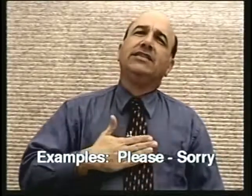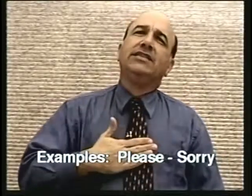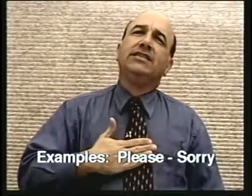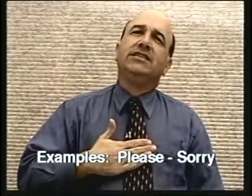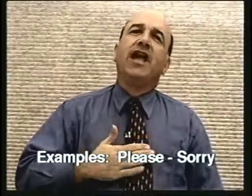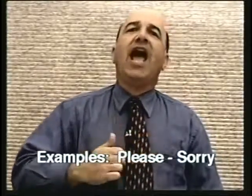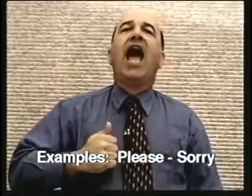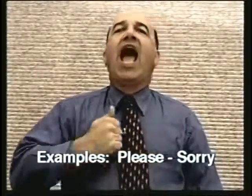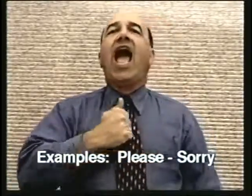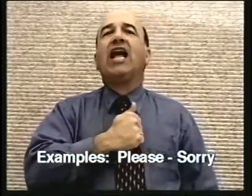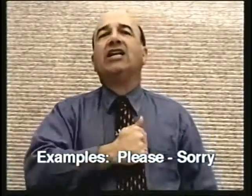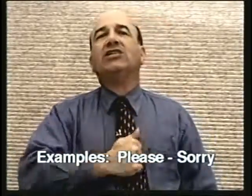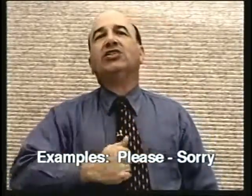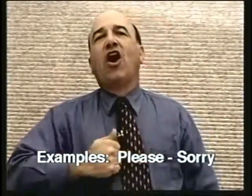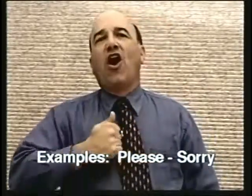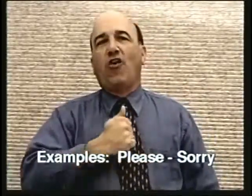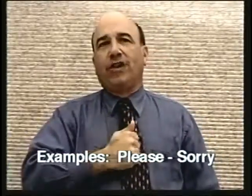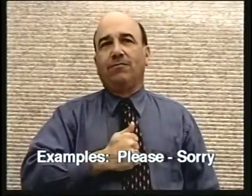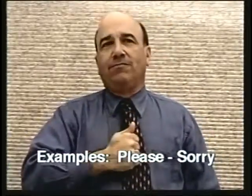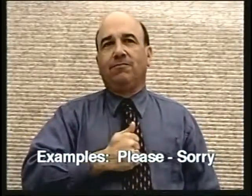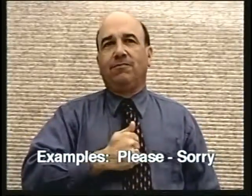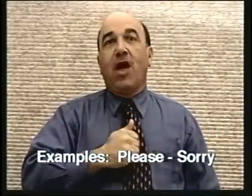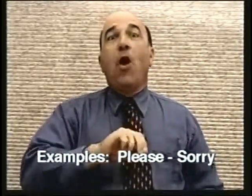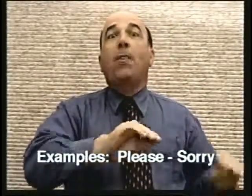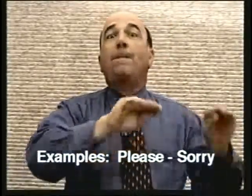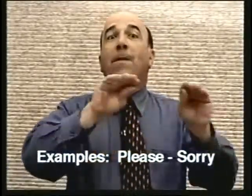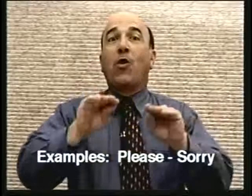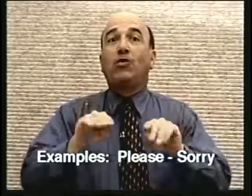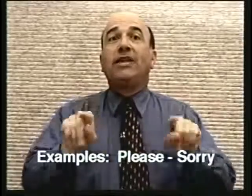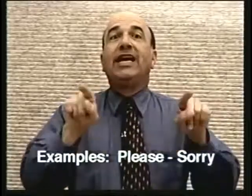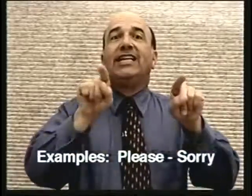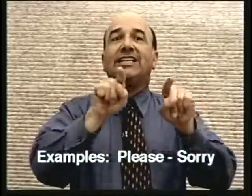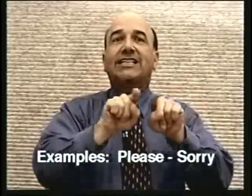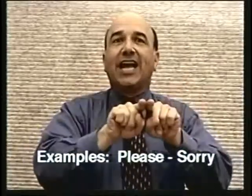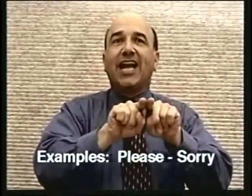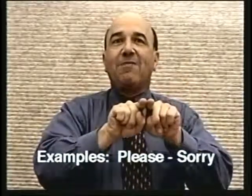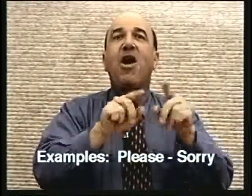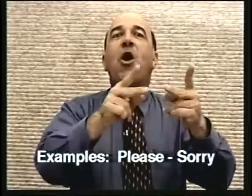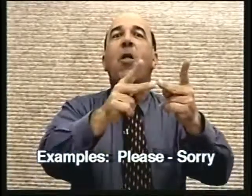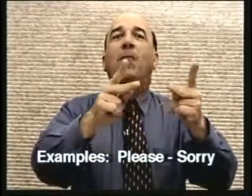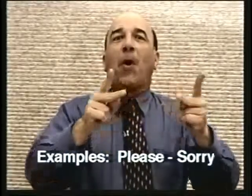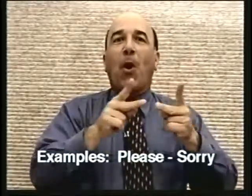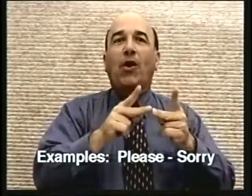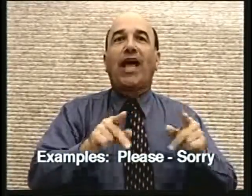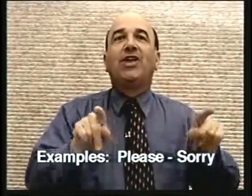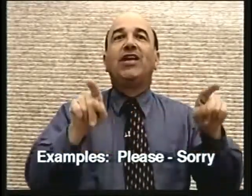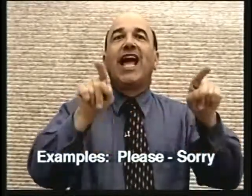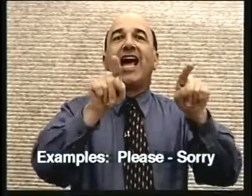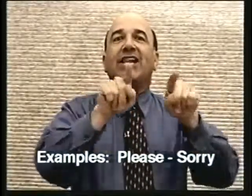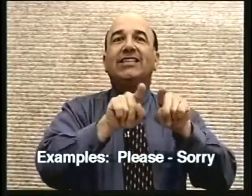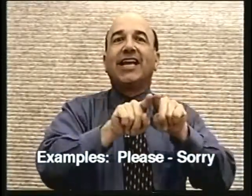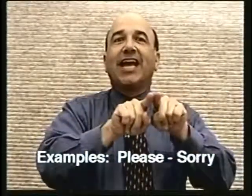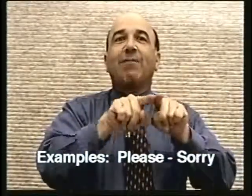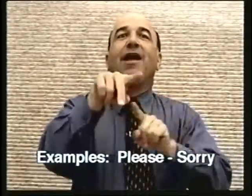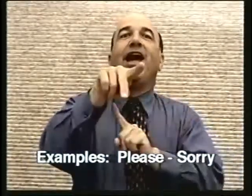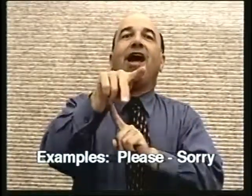Please and sorry. The motion is the same, the location is the same,